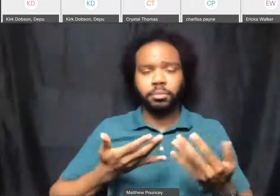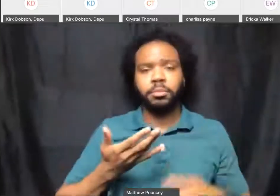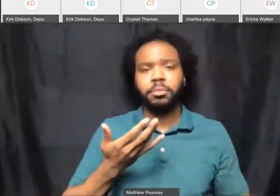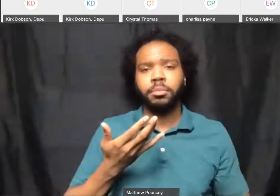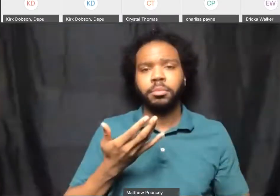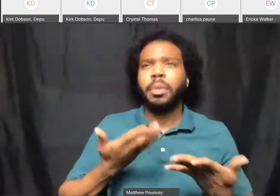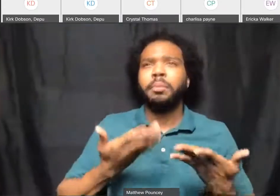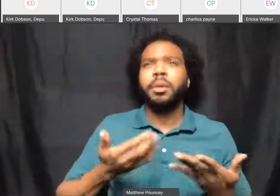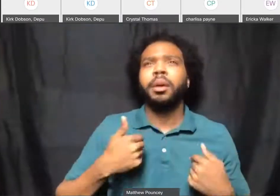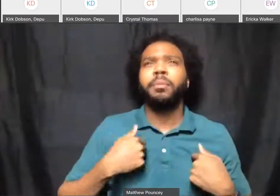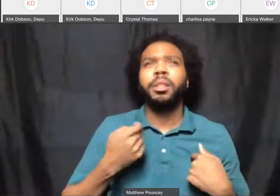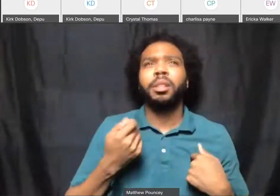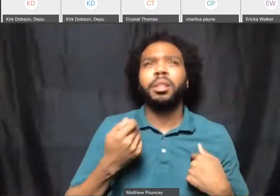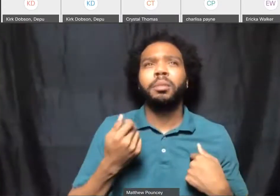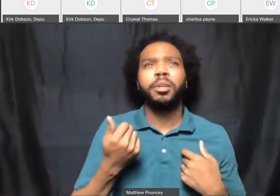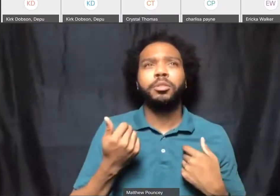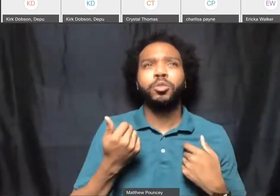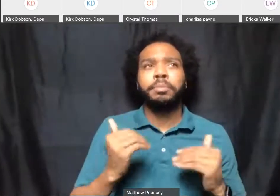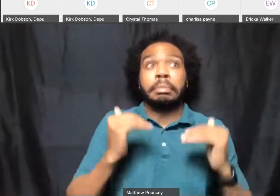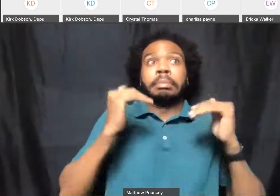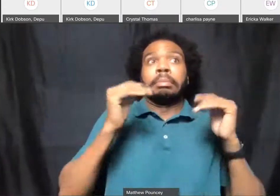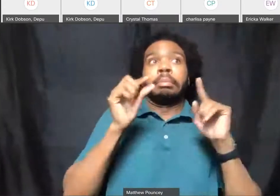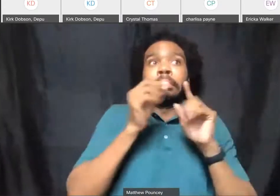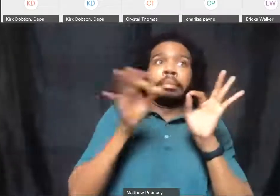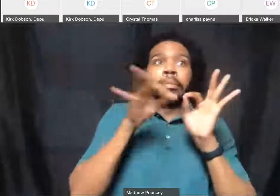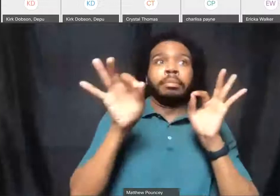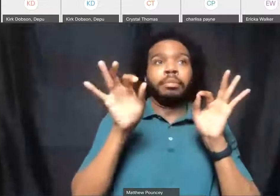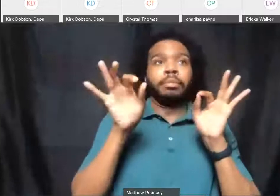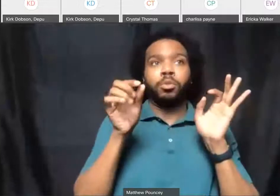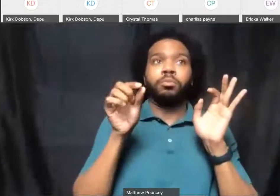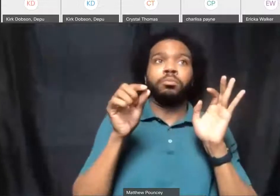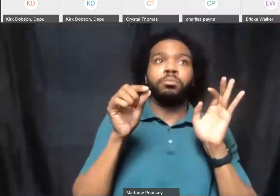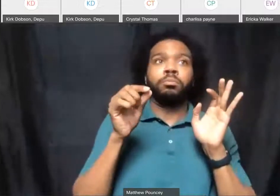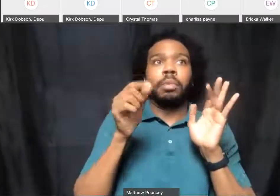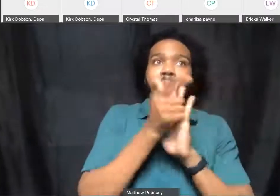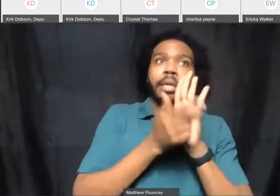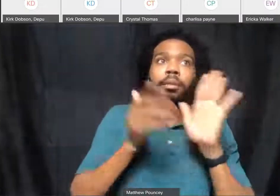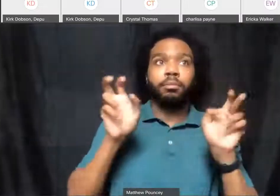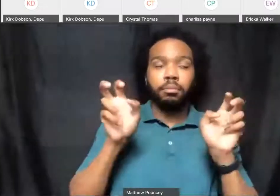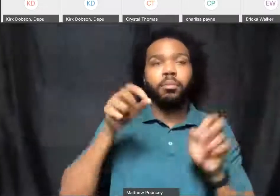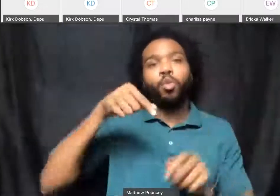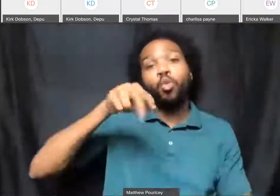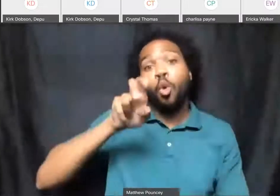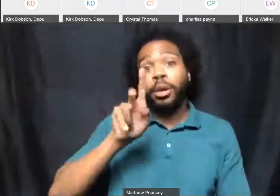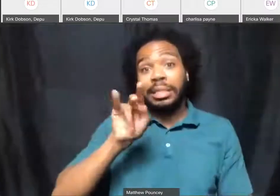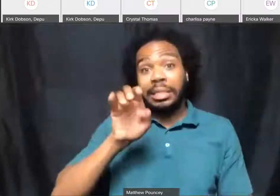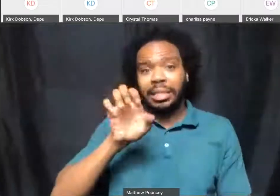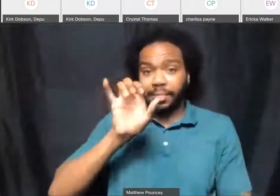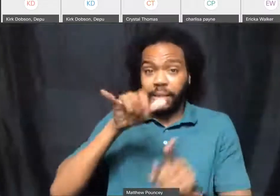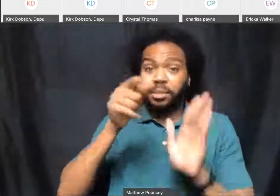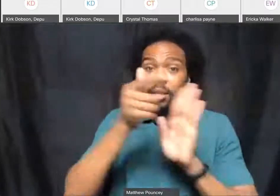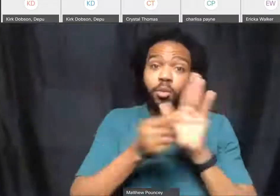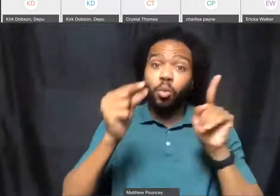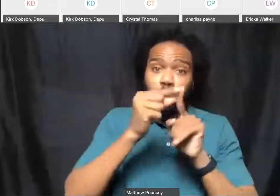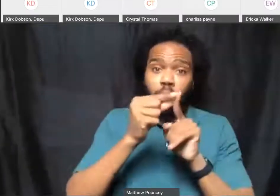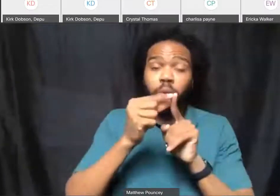too legalistic here, quarantine is a legal word. So the doctor is telling you to stay at home.